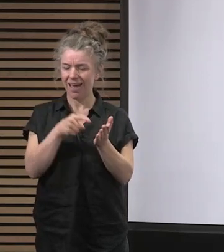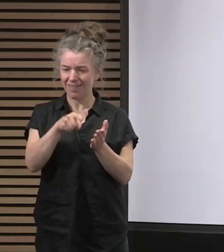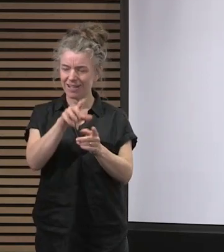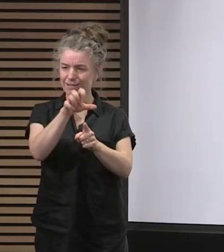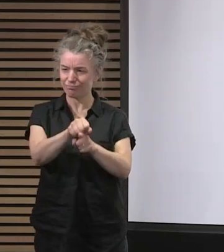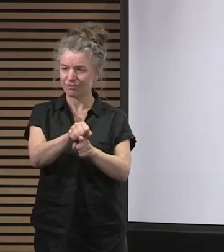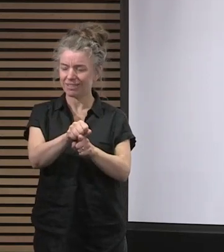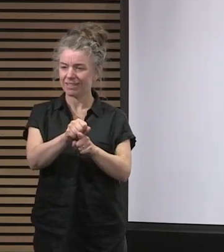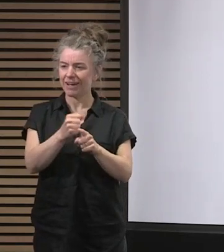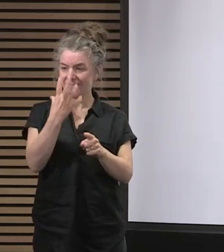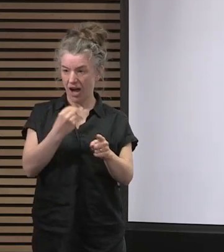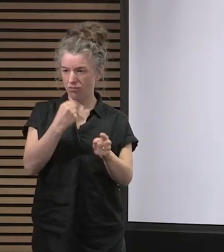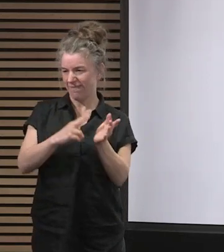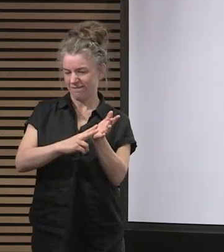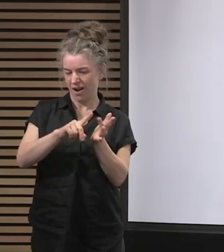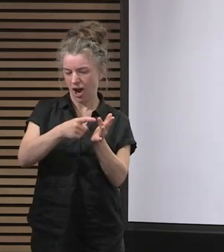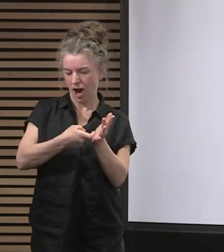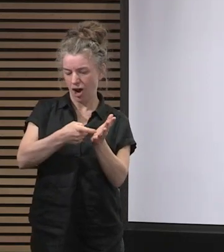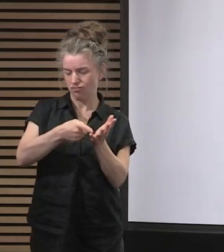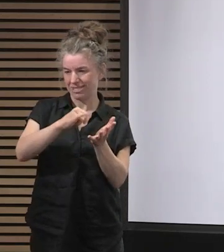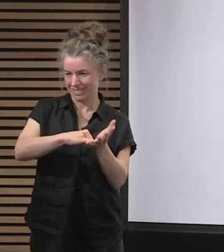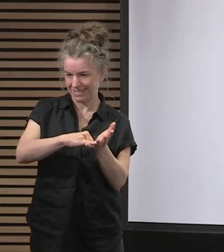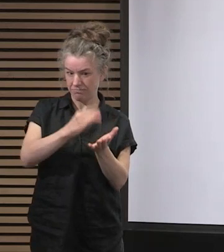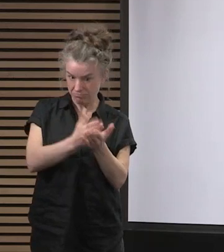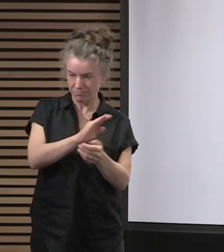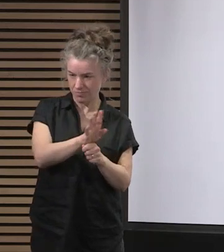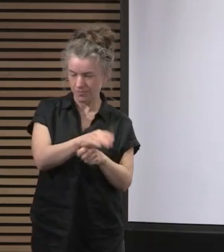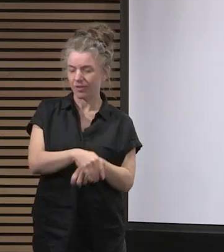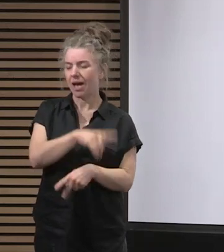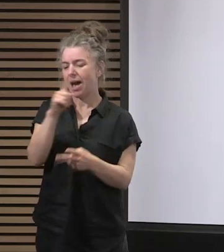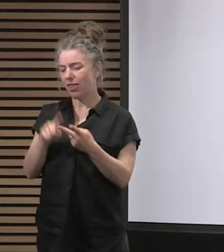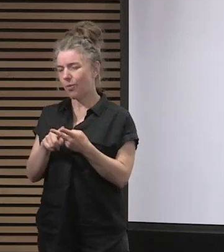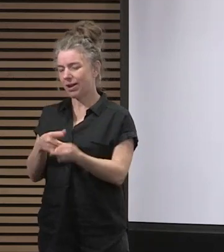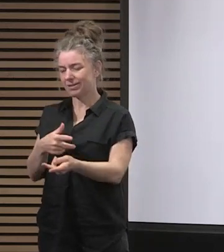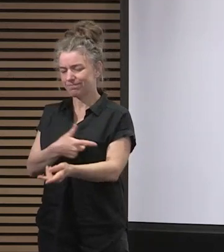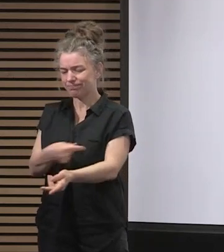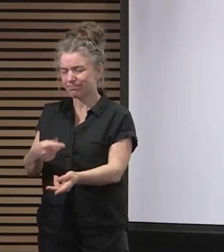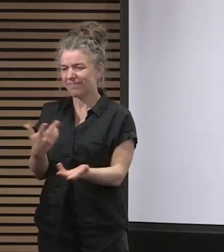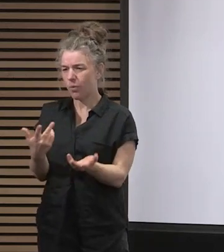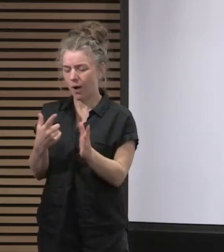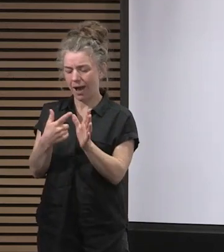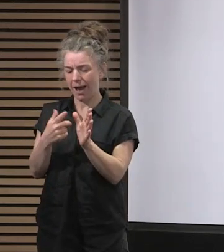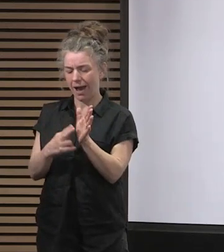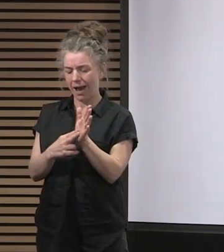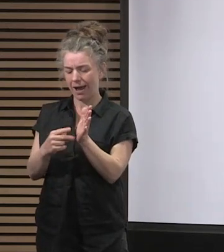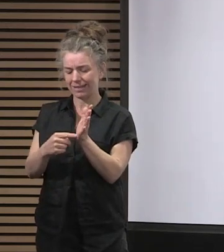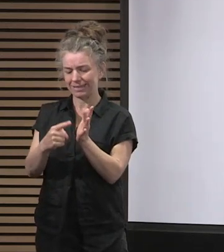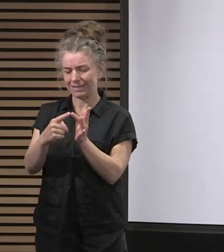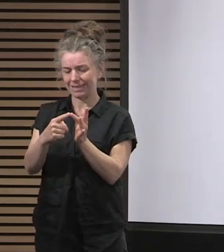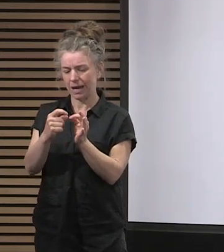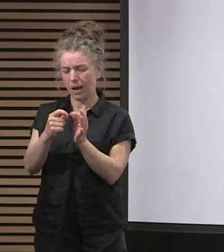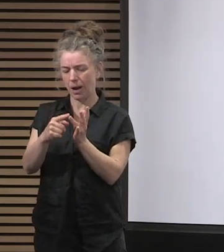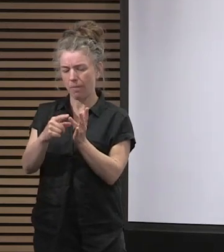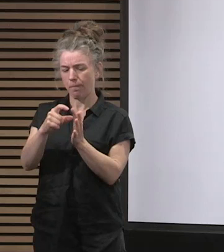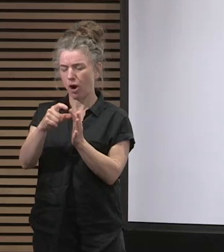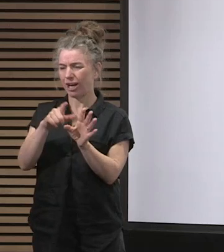virus to diagnose the illness. There's also some work happening internationally around antibody testing to see if people have had the infection